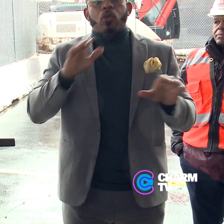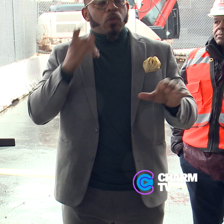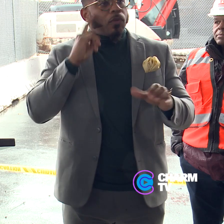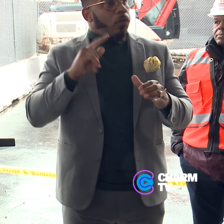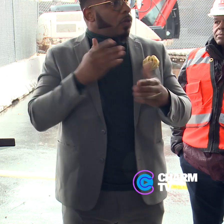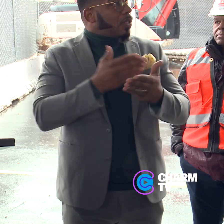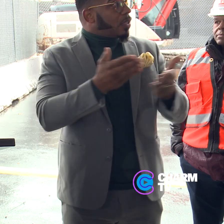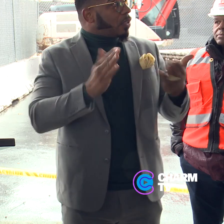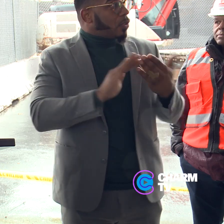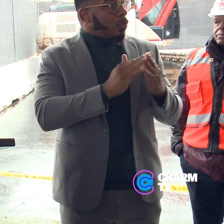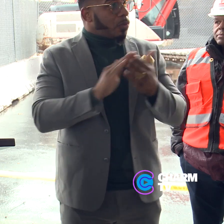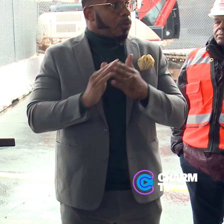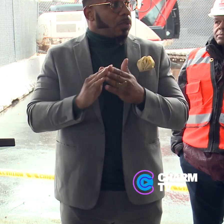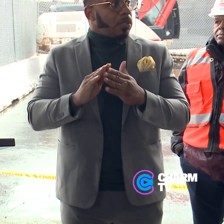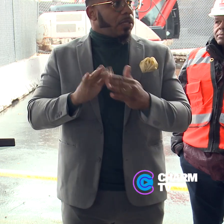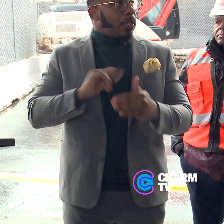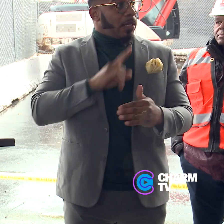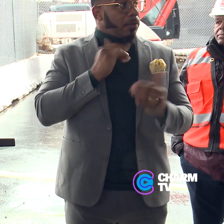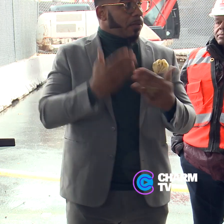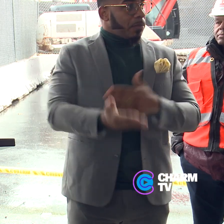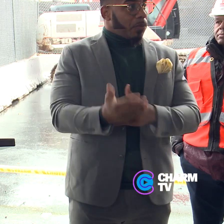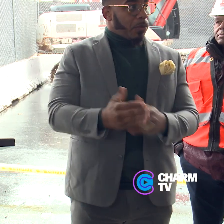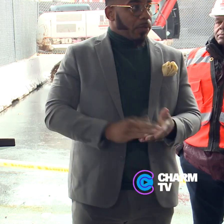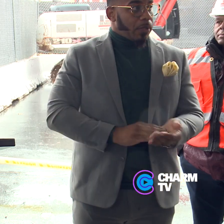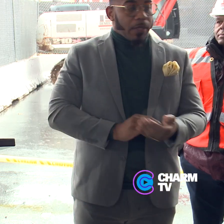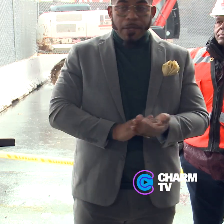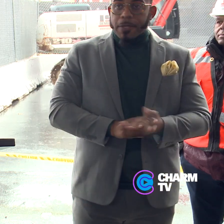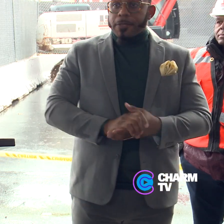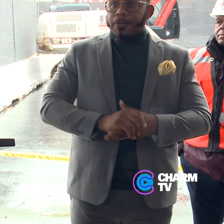for the Mondawmin community than I am this morning.